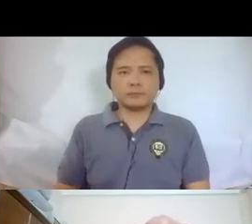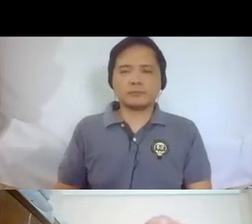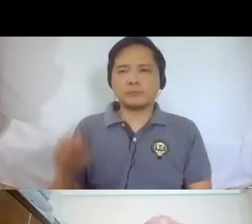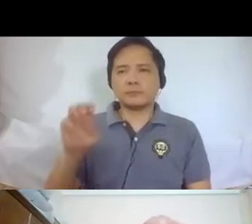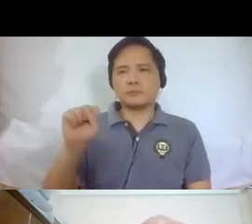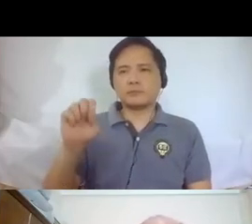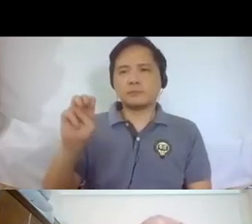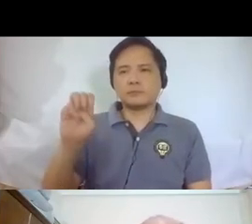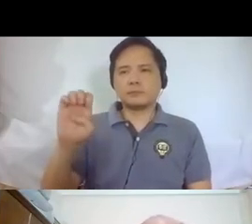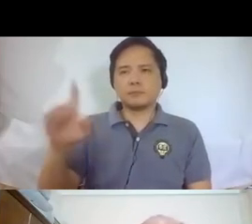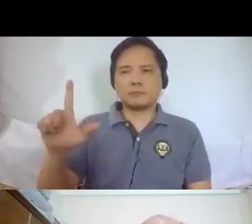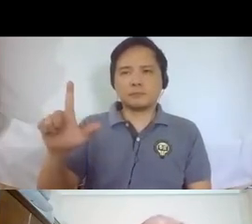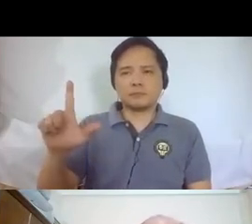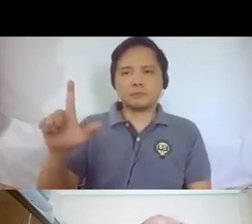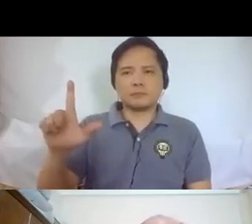Smell.